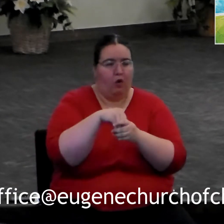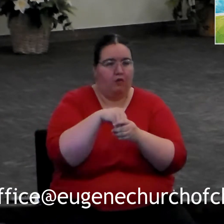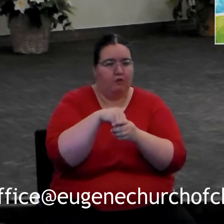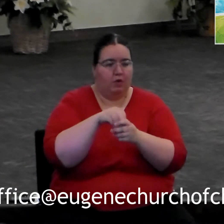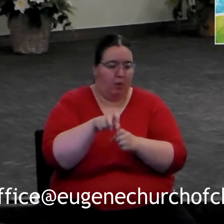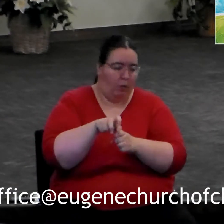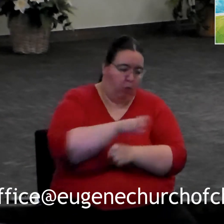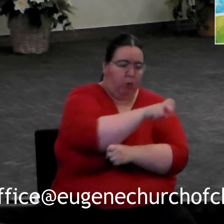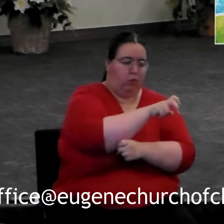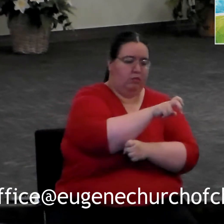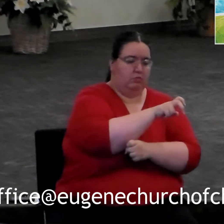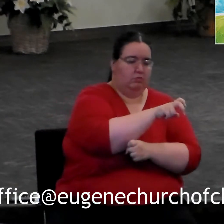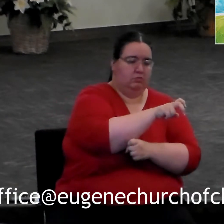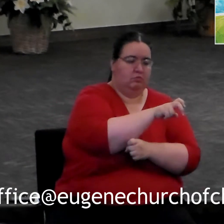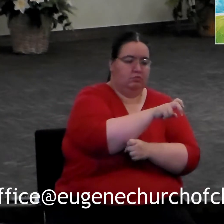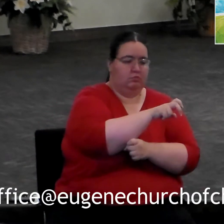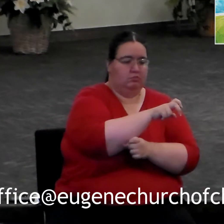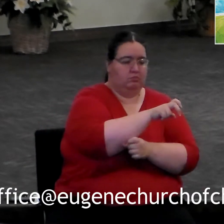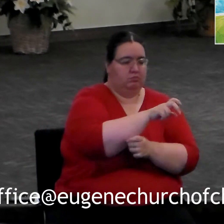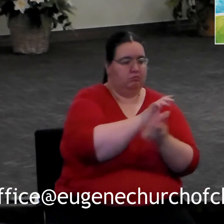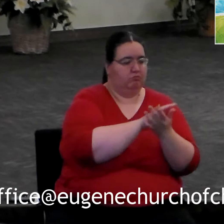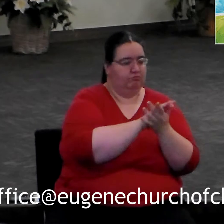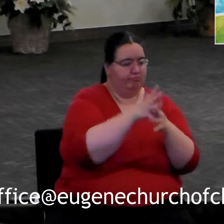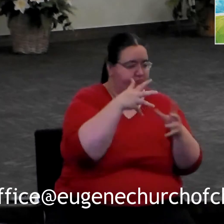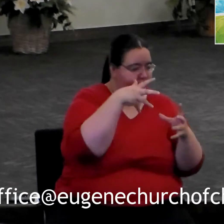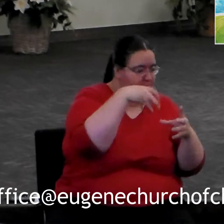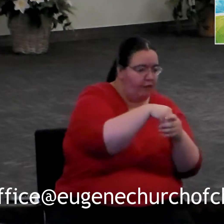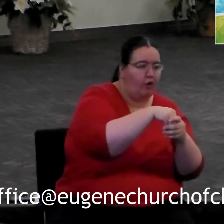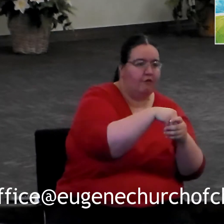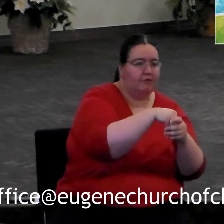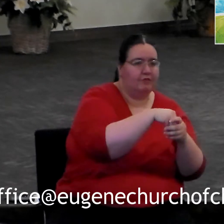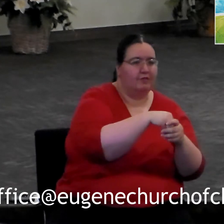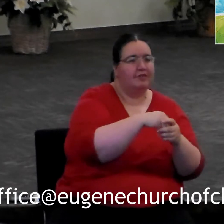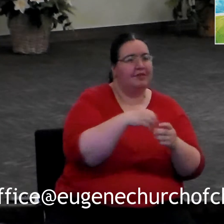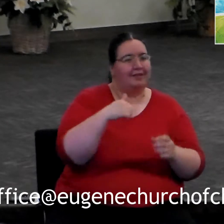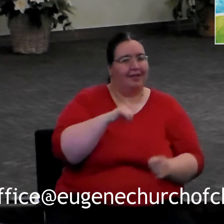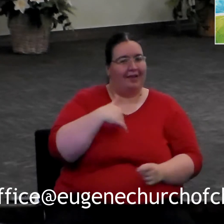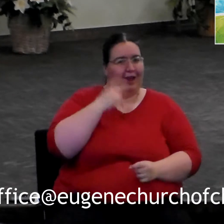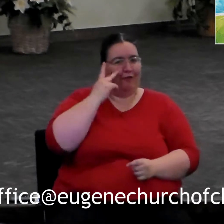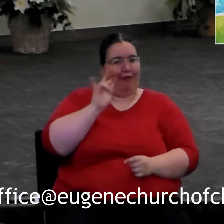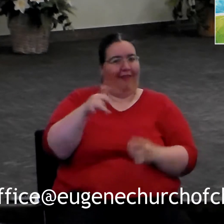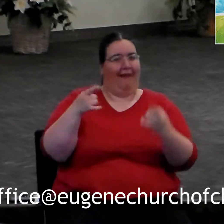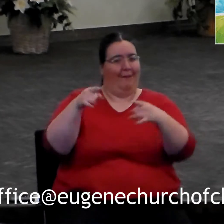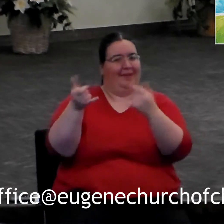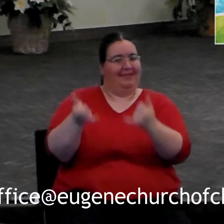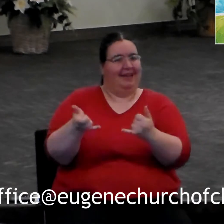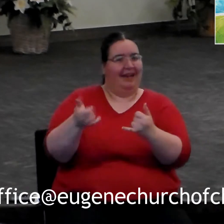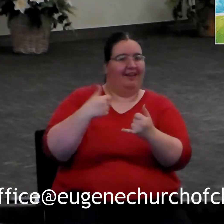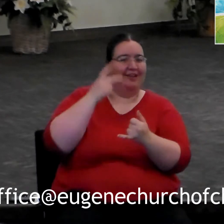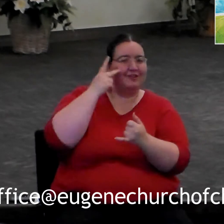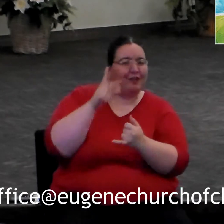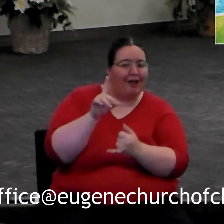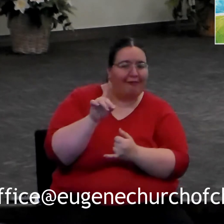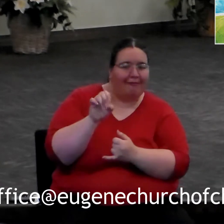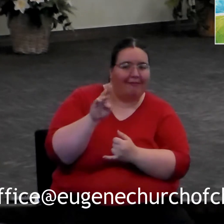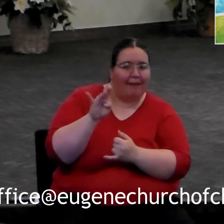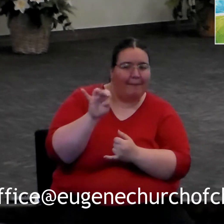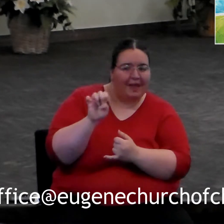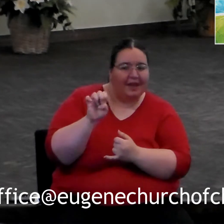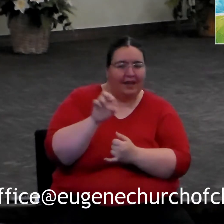watched that in the parking lot, too. I watched Debbie and I watched Ruth being nurses out there. And I thought to myself, man, I'm glad we have nurses